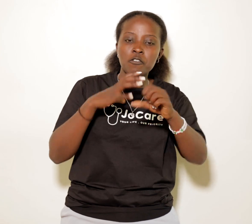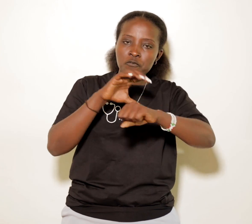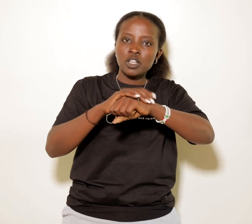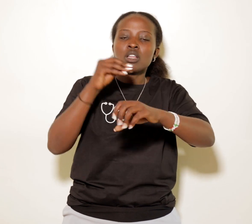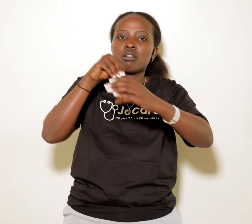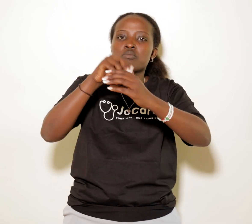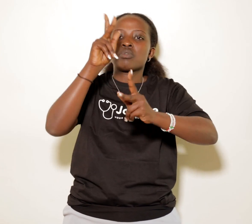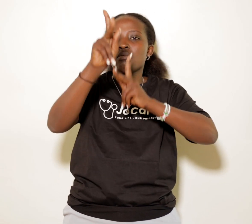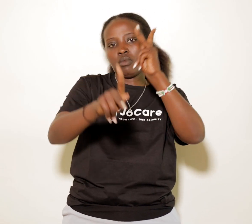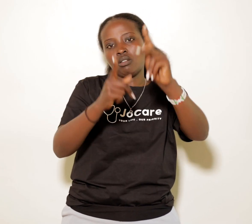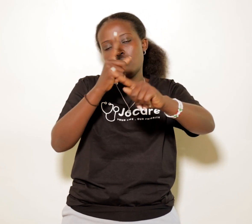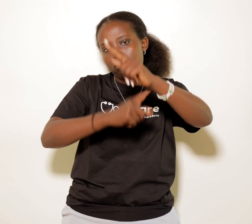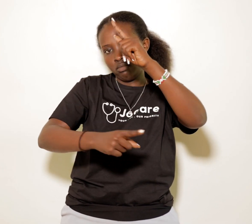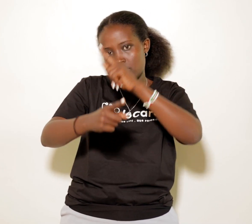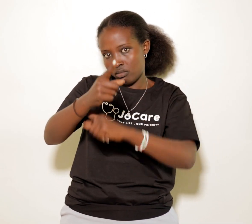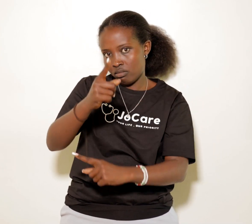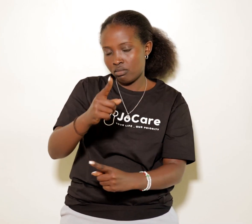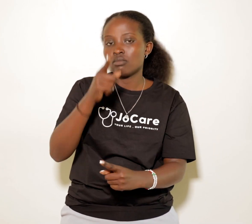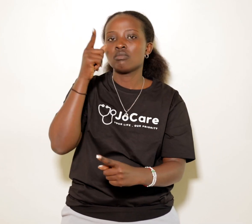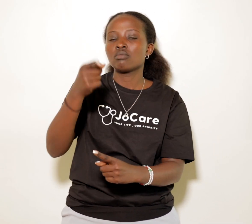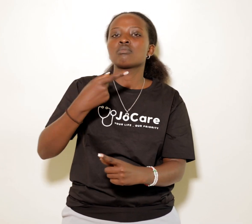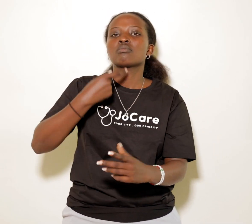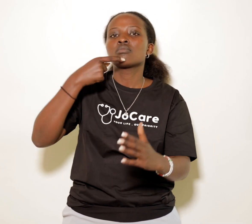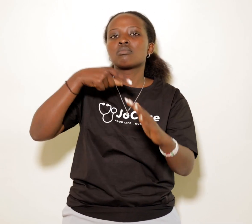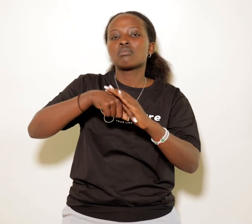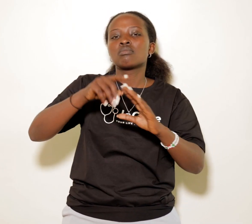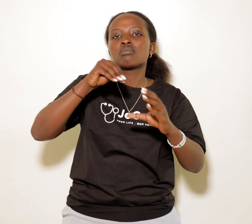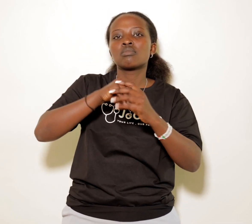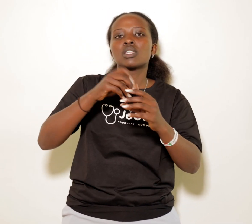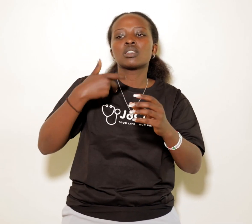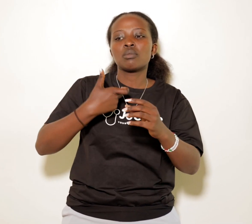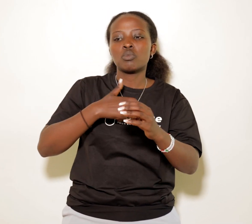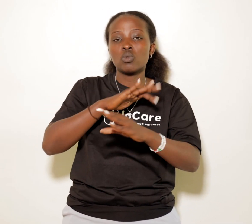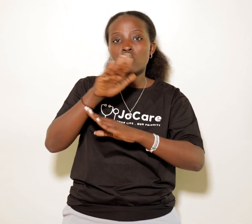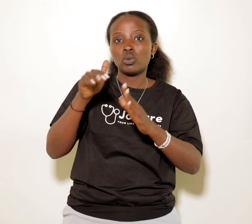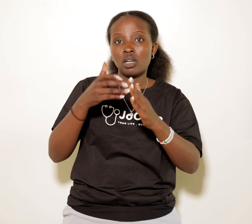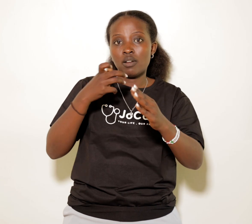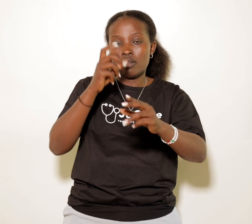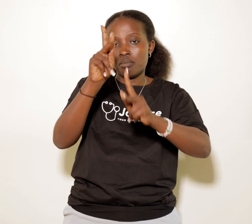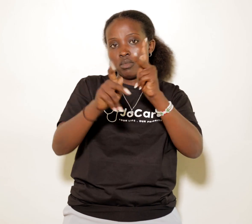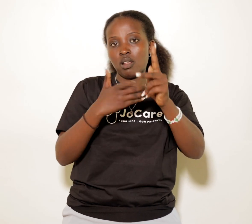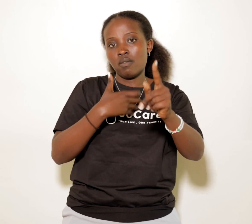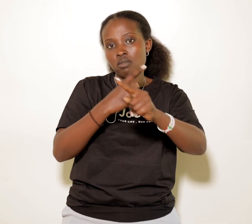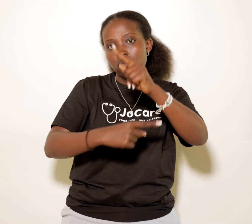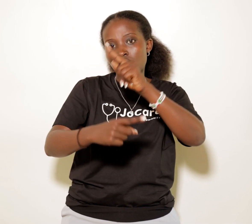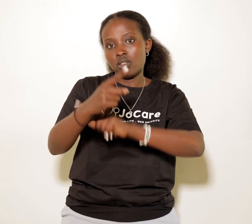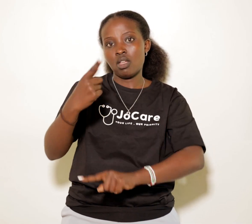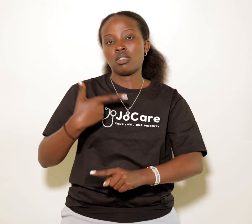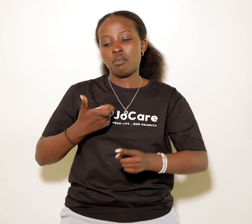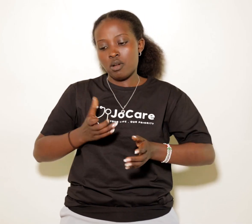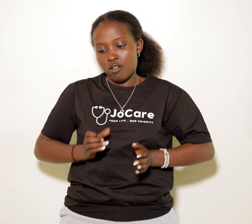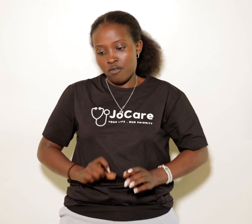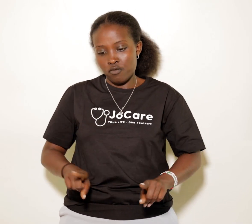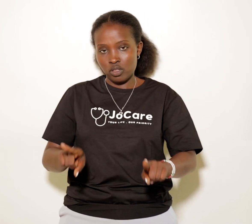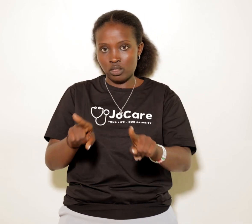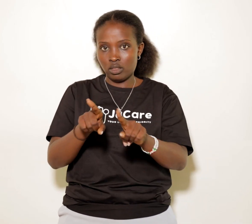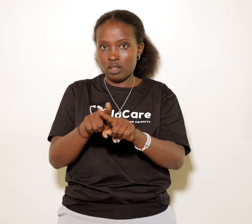disabilities. Okay. Yeah. So there are certain people who have siblings living with disabilities, and they also have siblings that are actually okay.